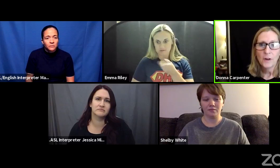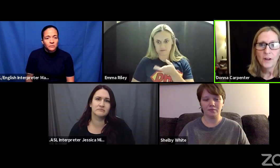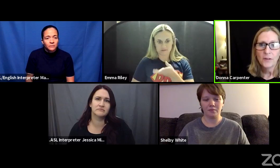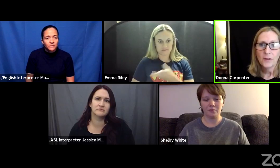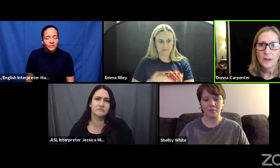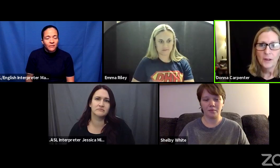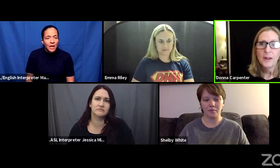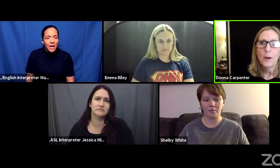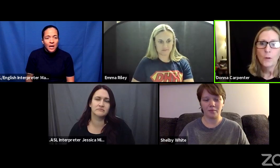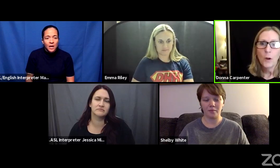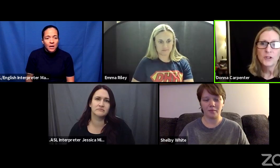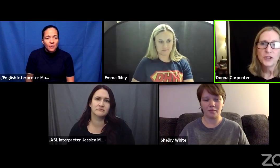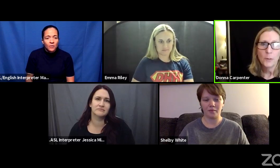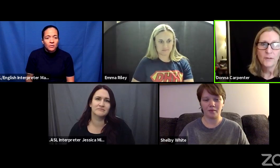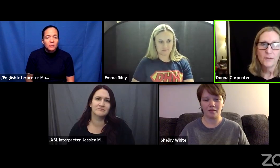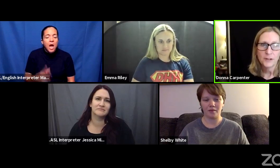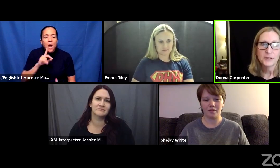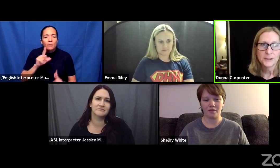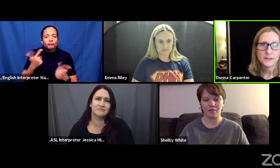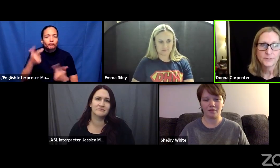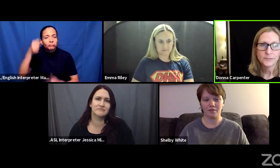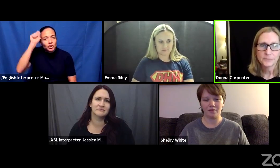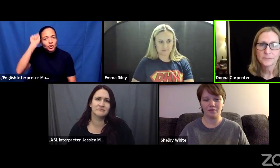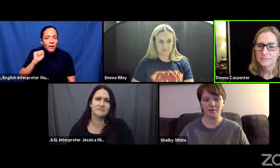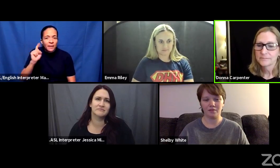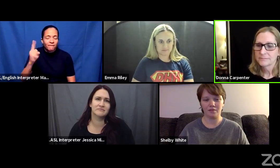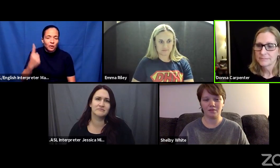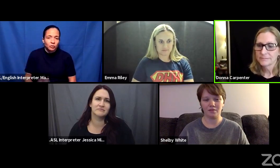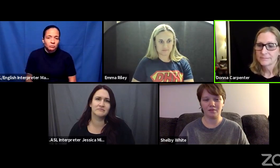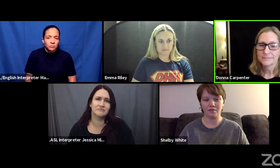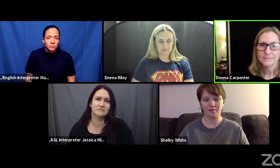We'll start with, we'll go with Shelby first.